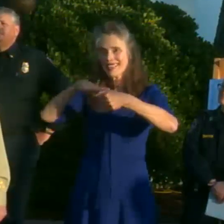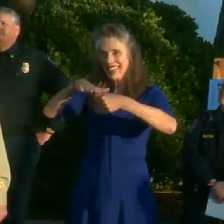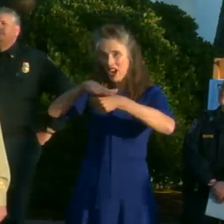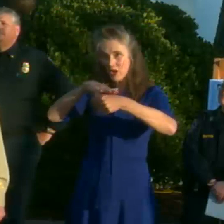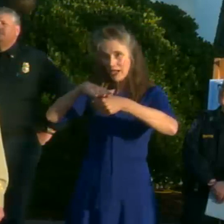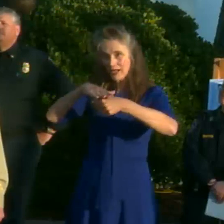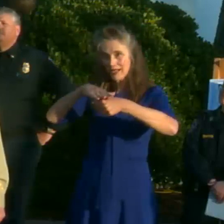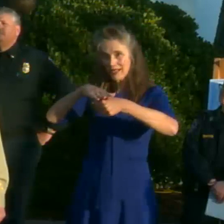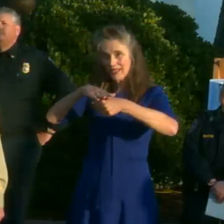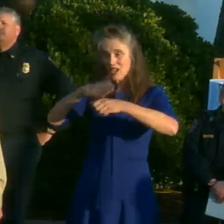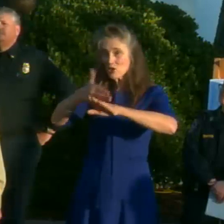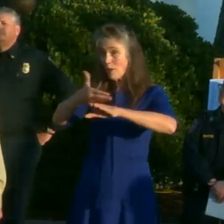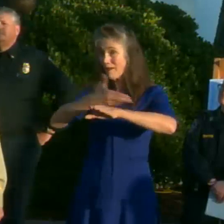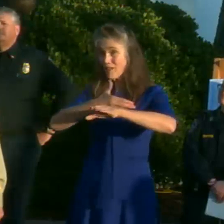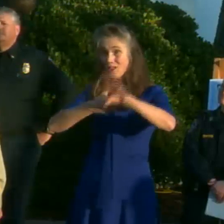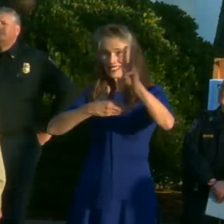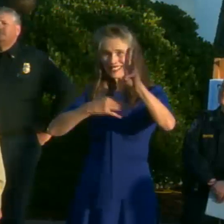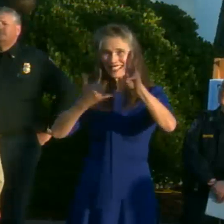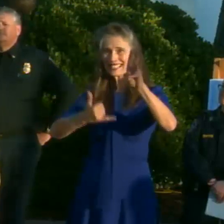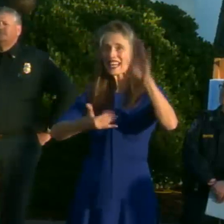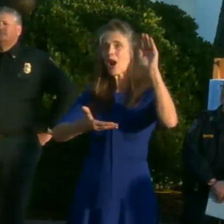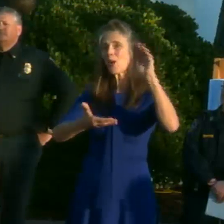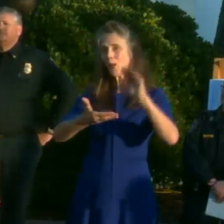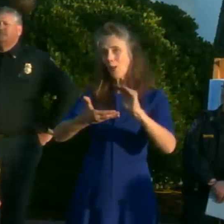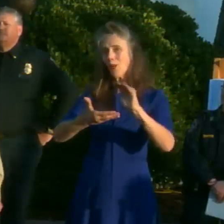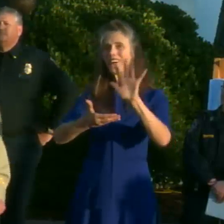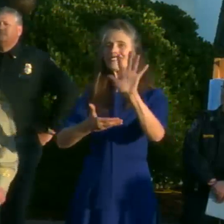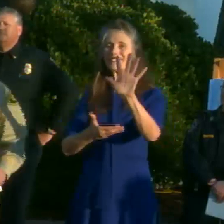then 6, now 5 missing people on the list.